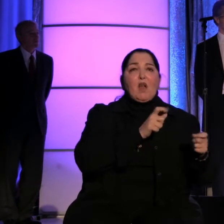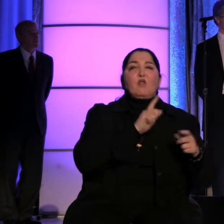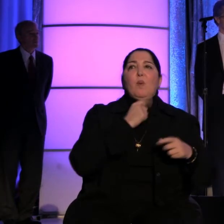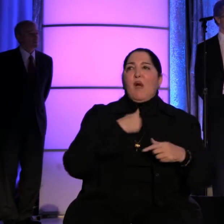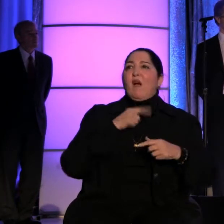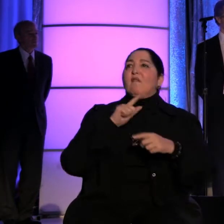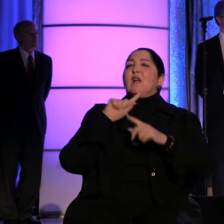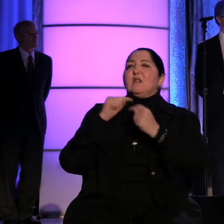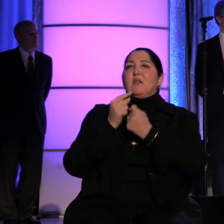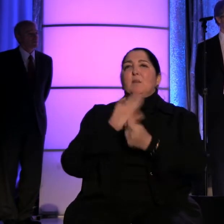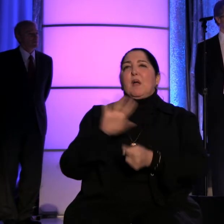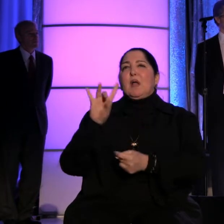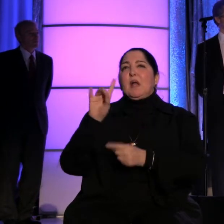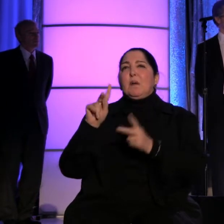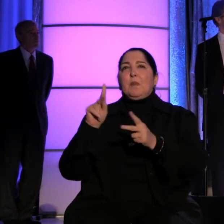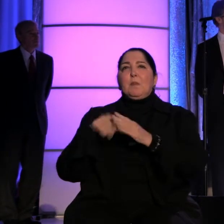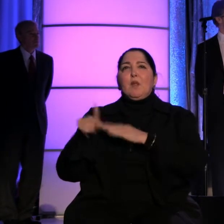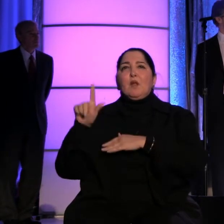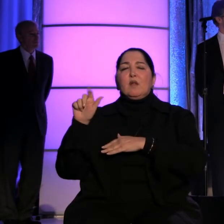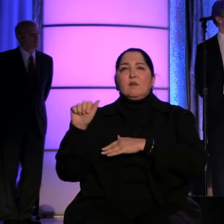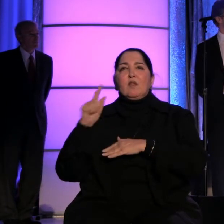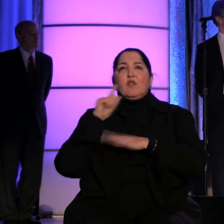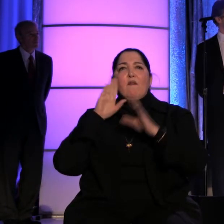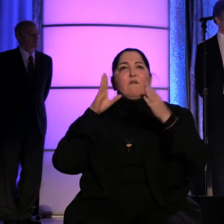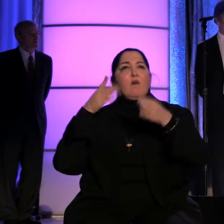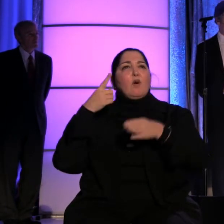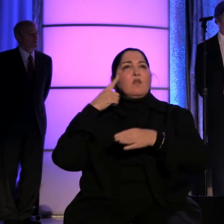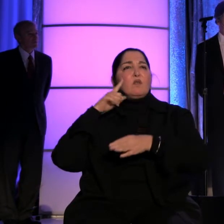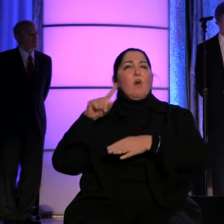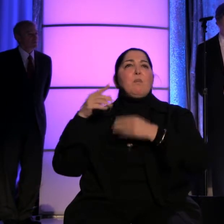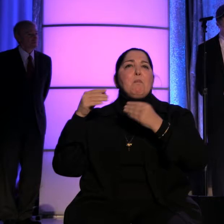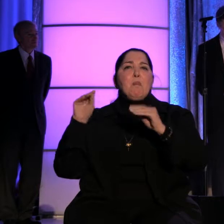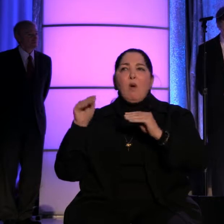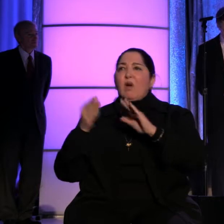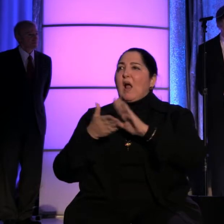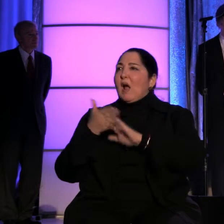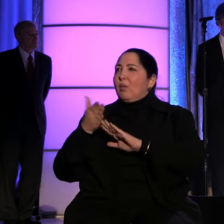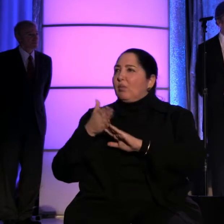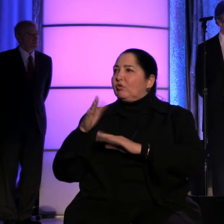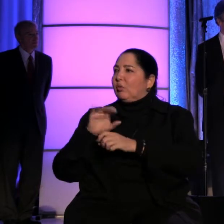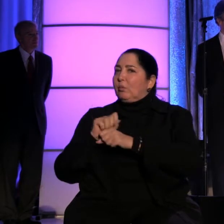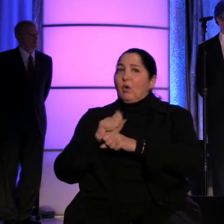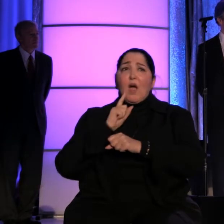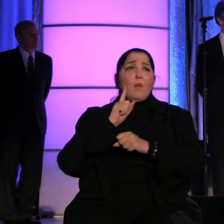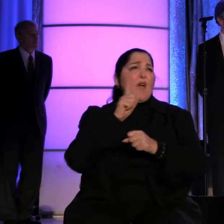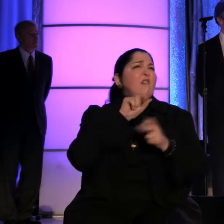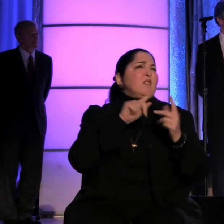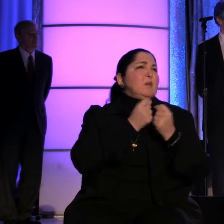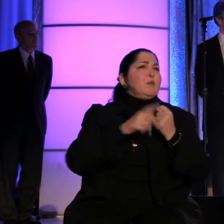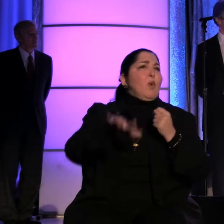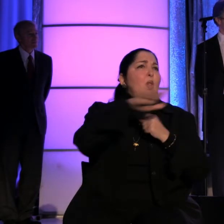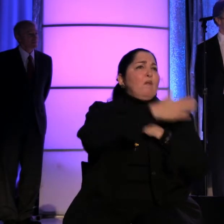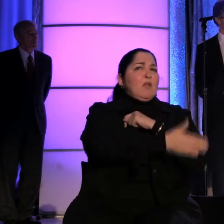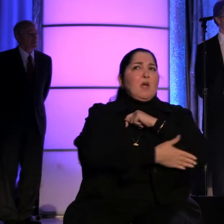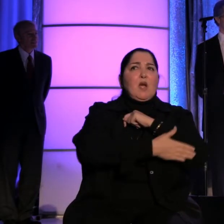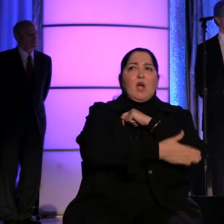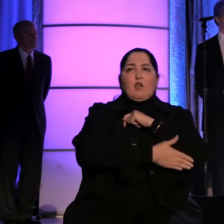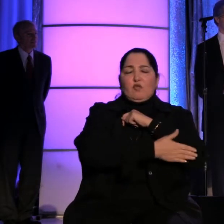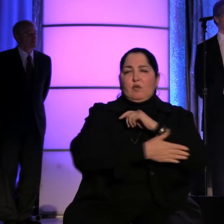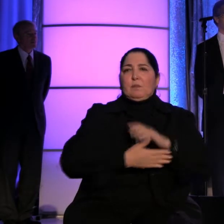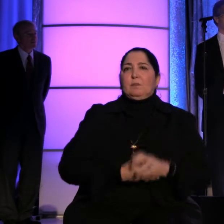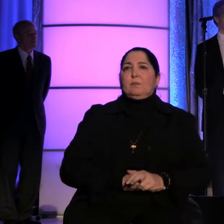80 people in Los Angeles that are focused on marketing, operations, and booking. And then obviously we have regional teams throughout the country that are located where we have